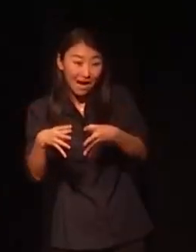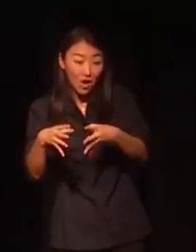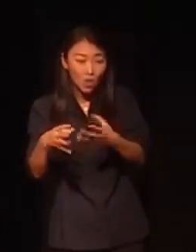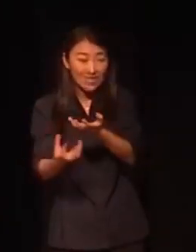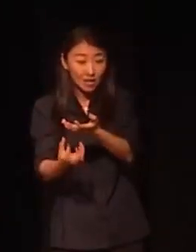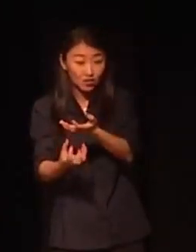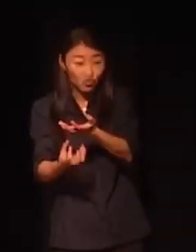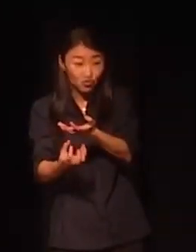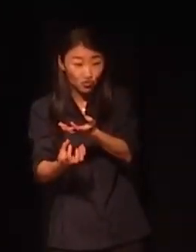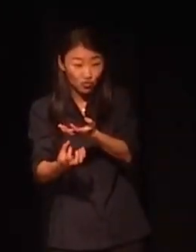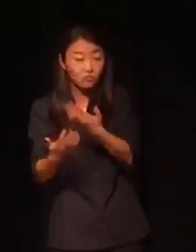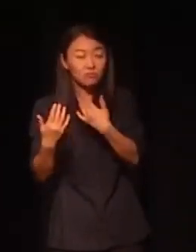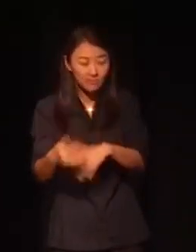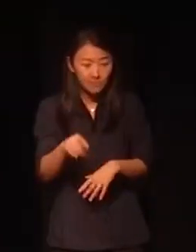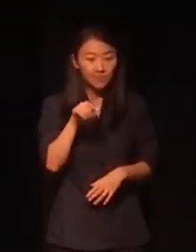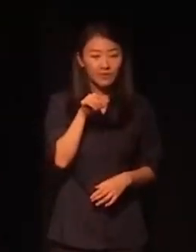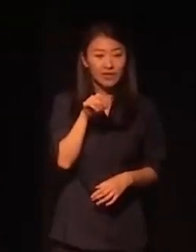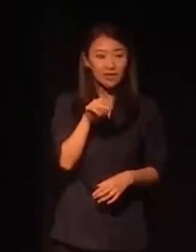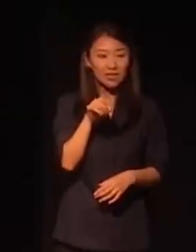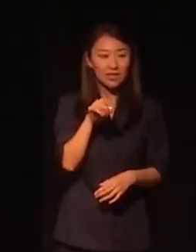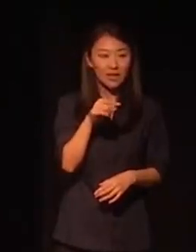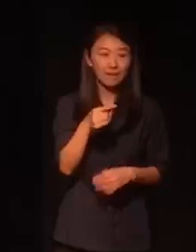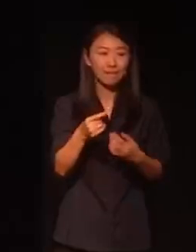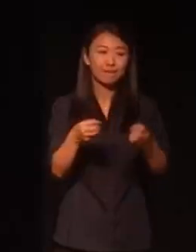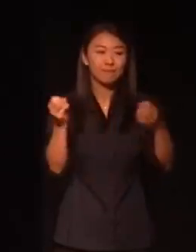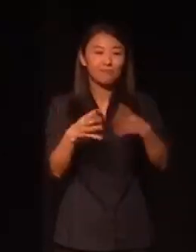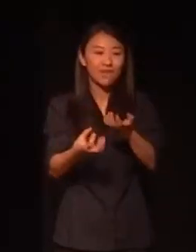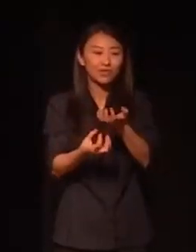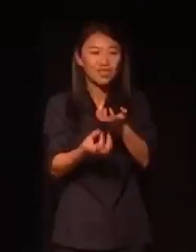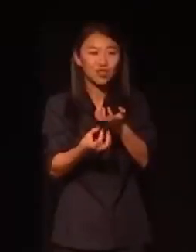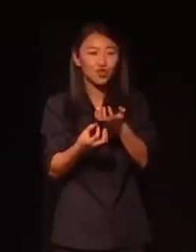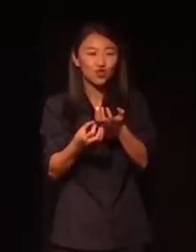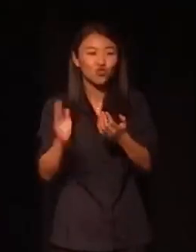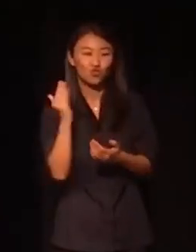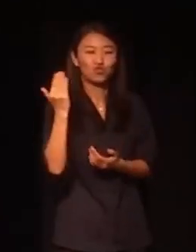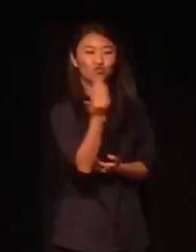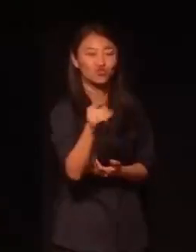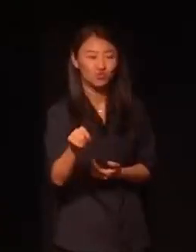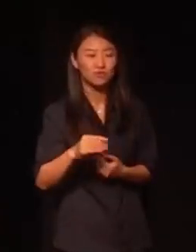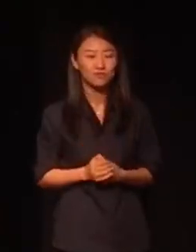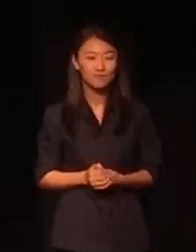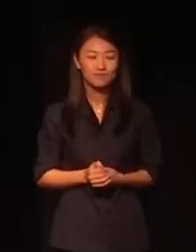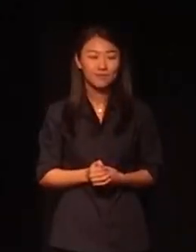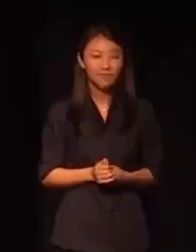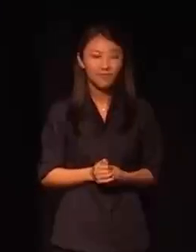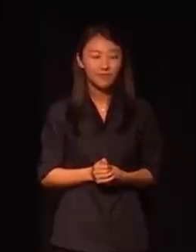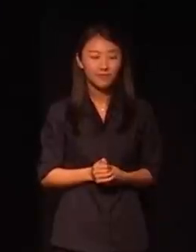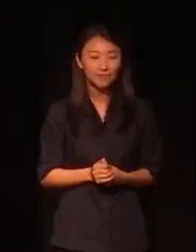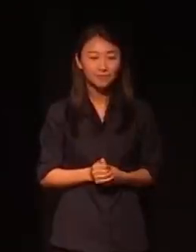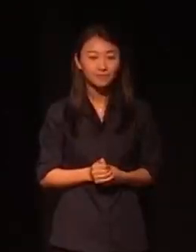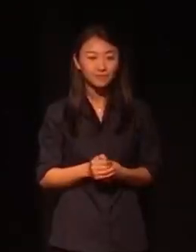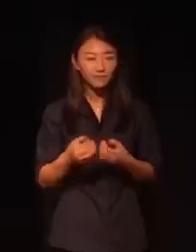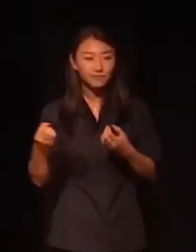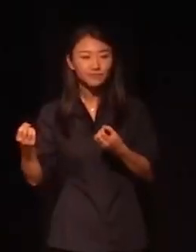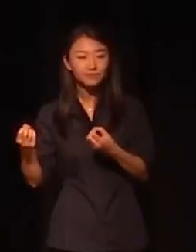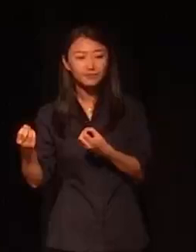brown sauce. One example would be bao sao yu ci, quick fry shark fin in brown sauce. Huo